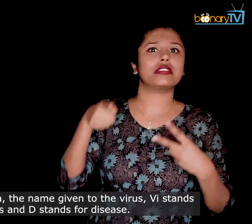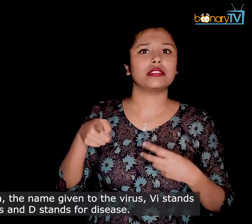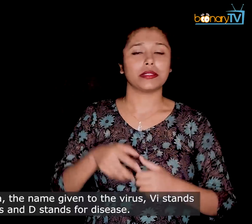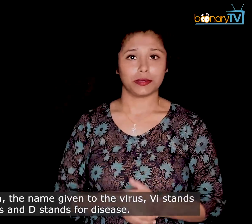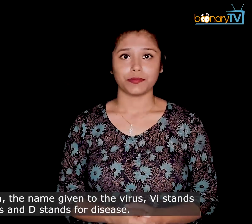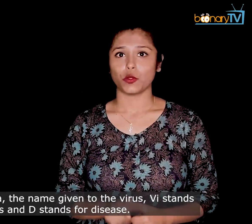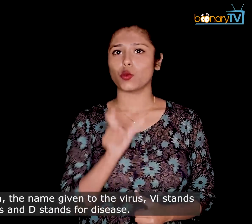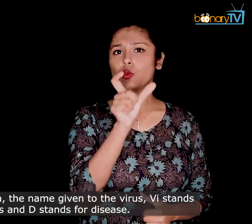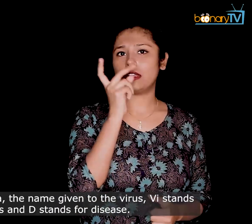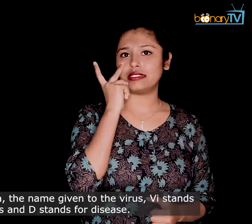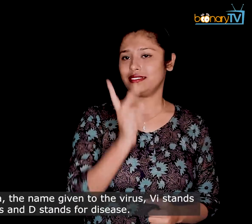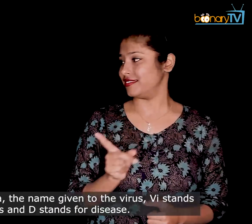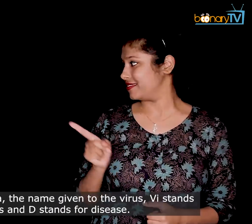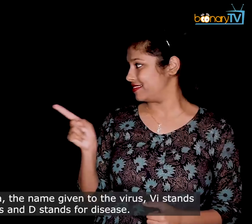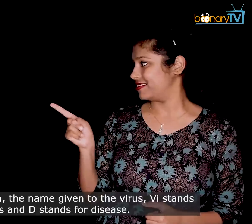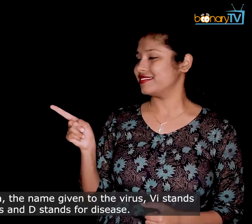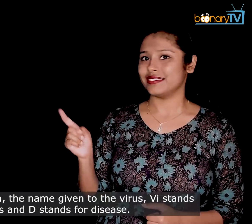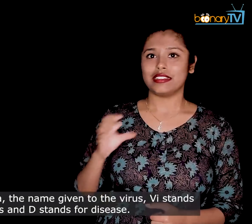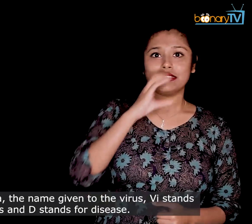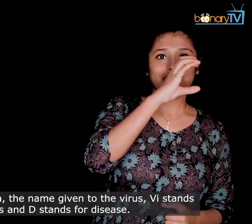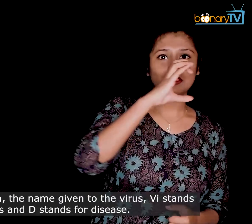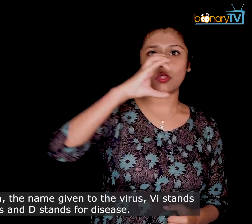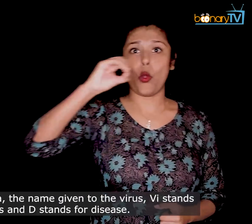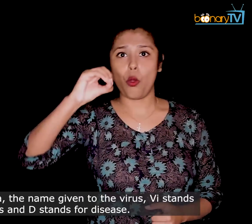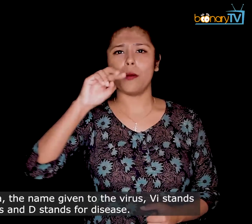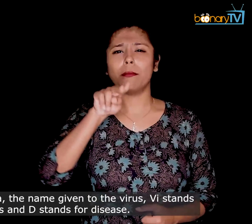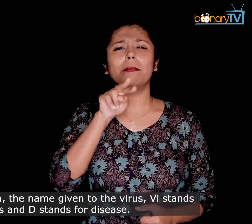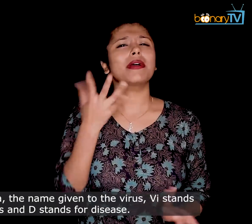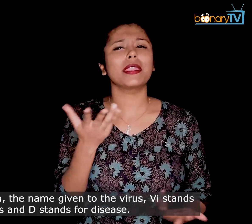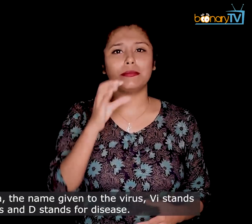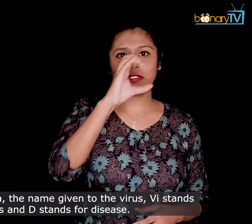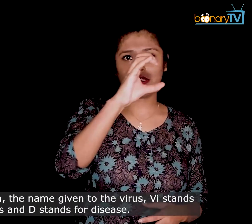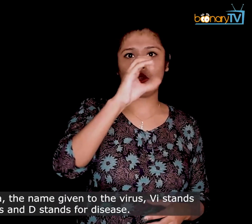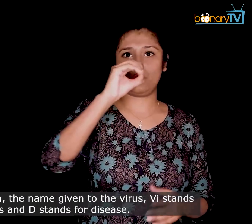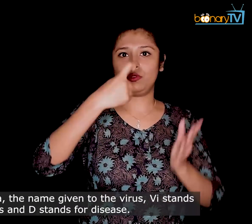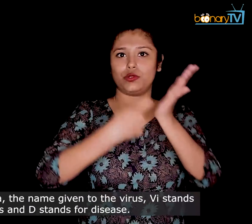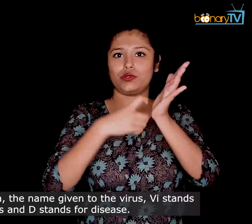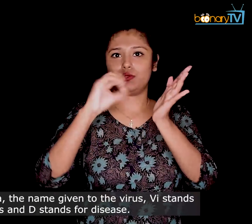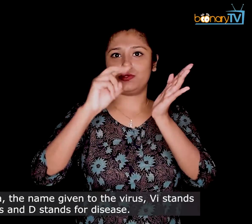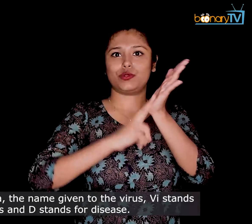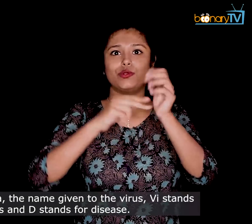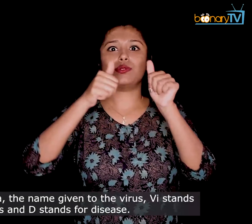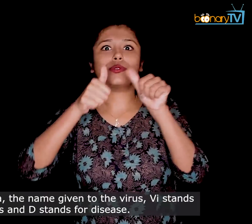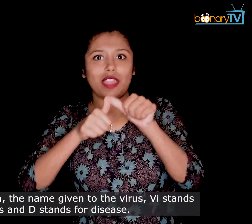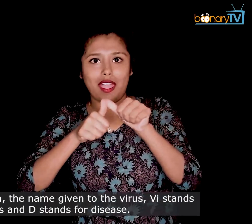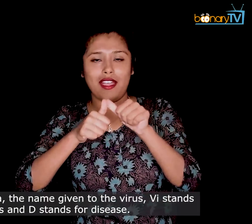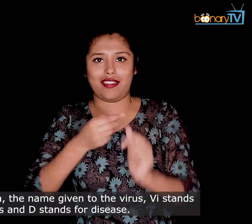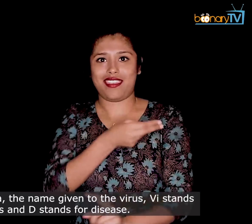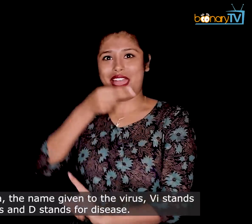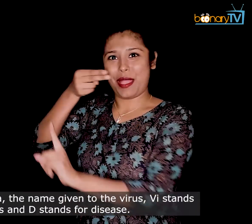stands for corona the name given to the virus